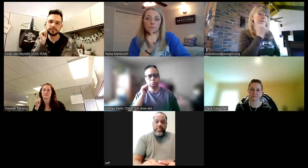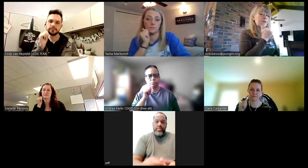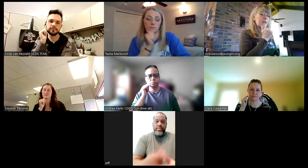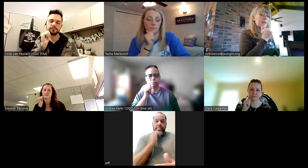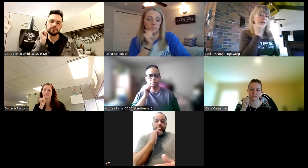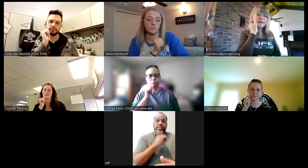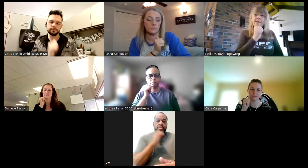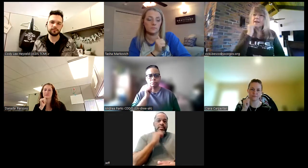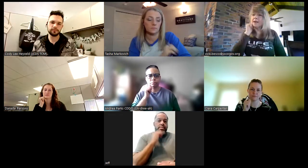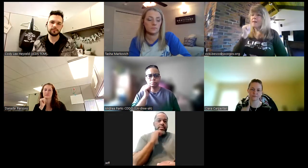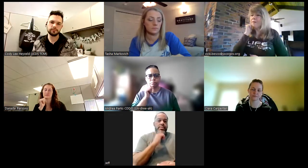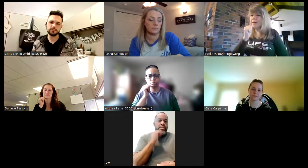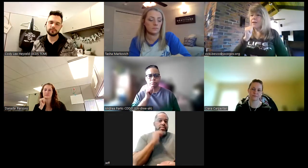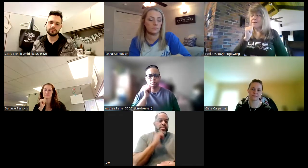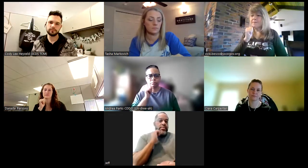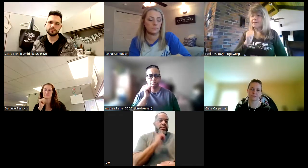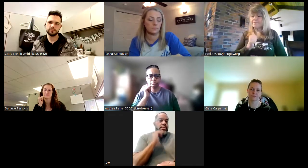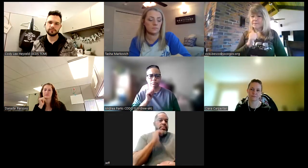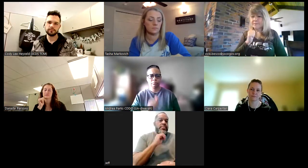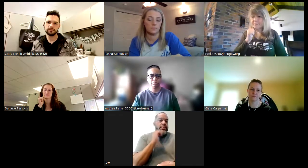Every day. Every day.